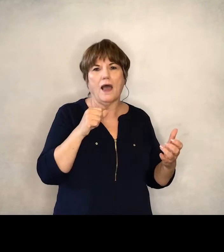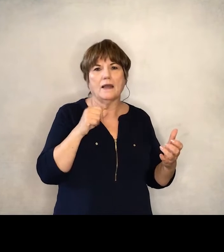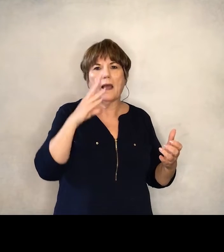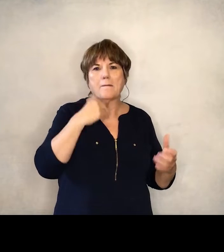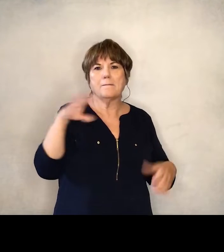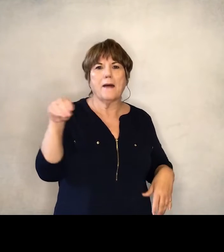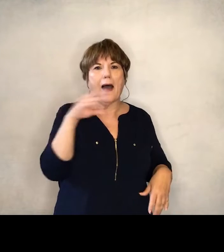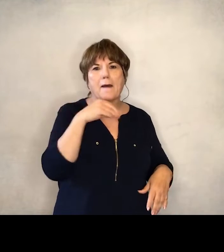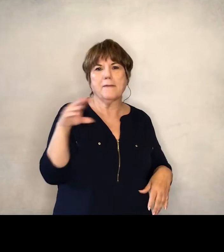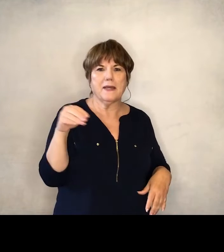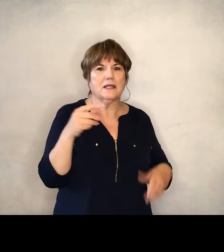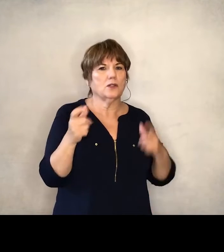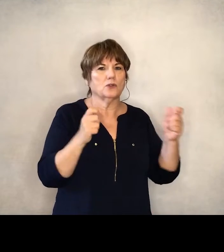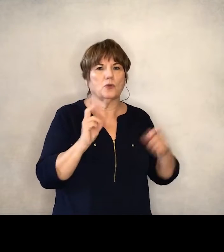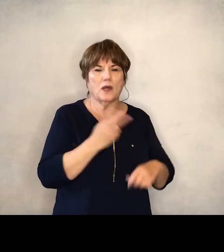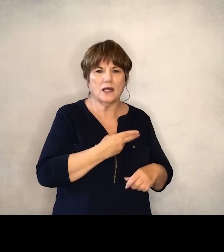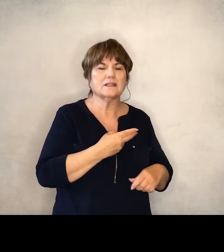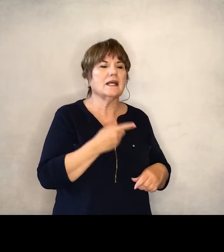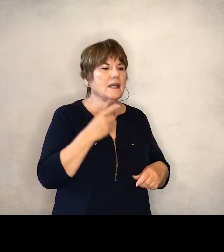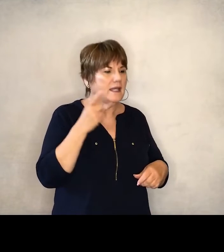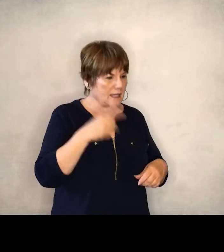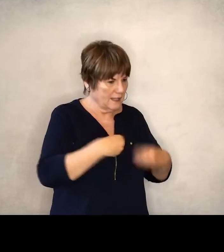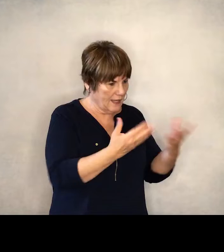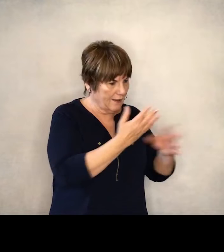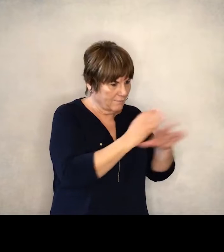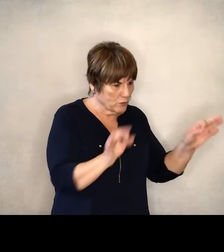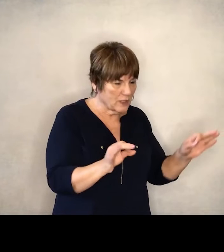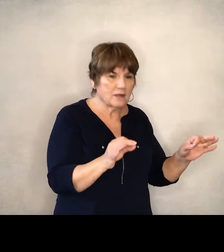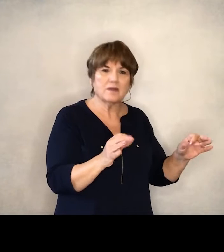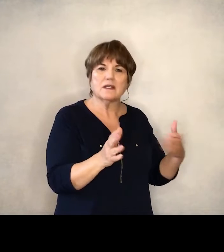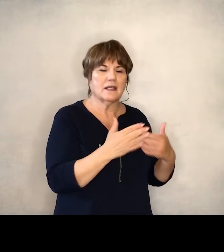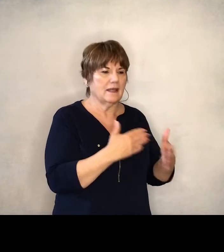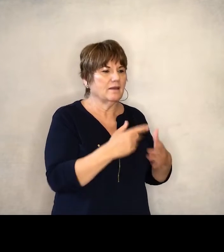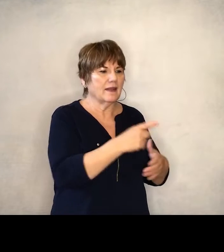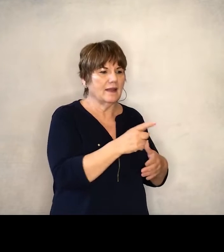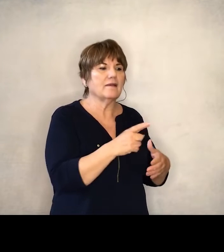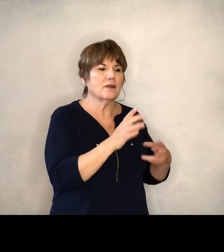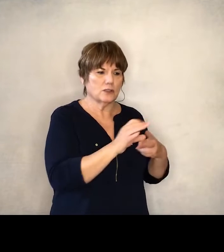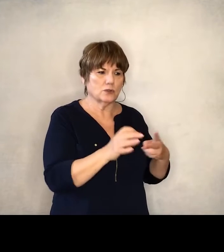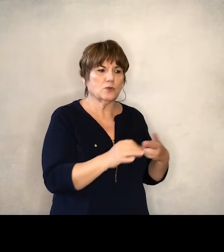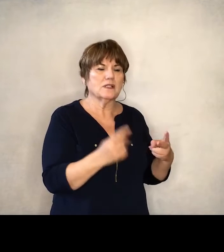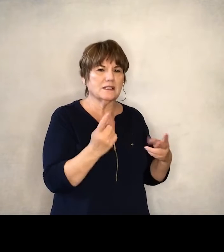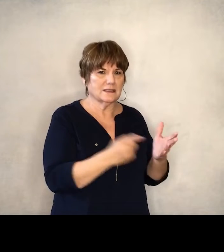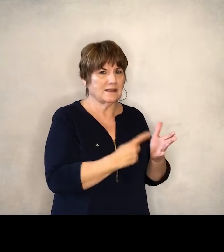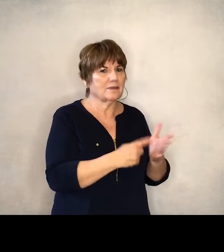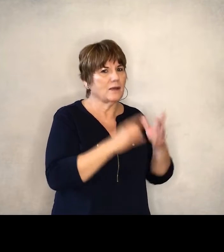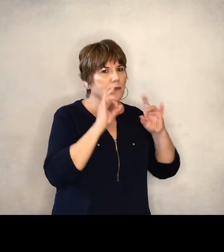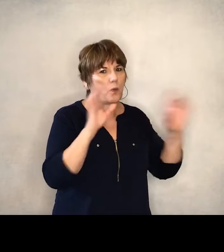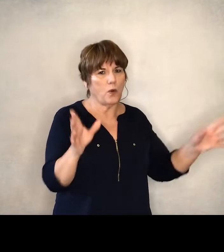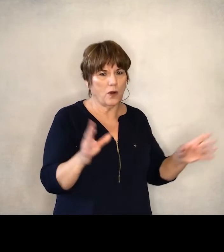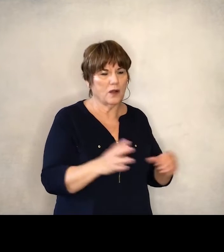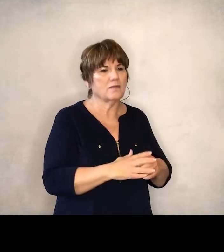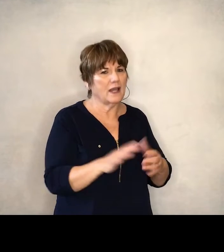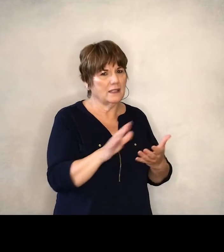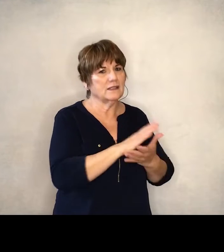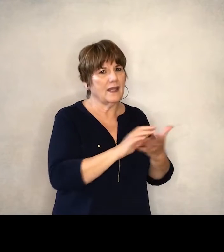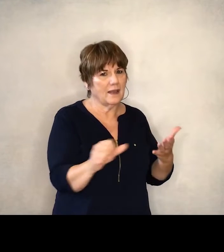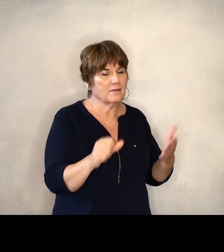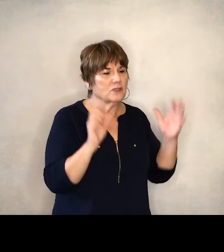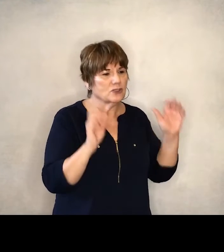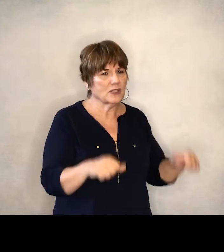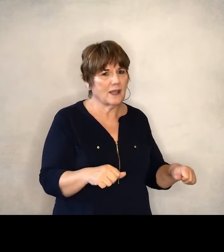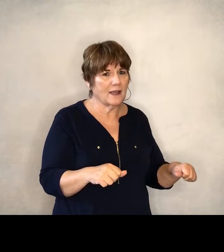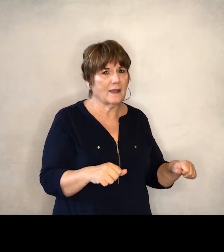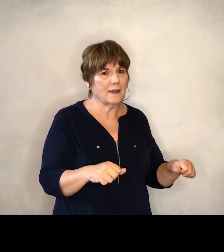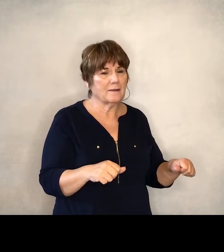women the freedom to choose, even if those choices are sometimes terrible and destructive. God